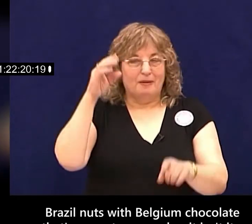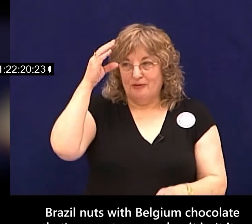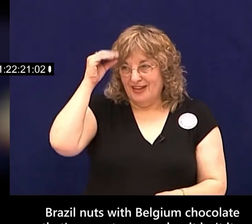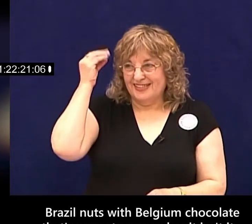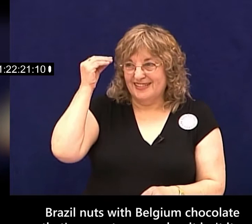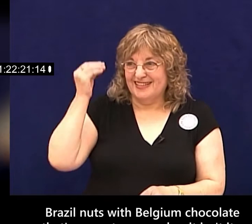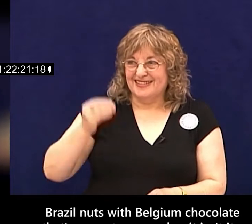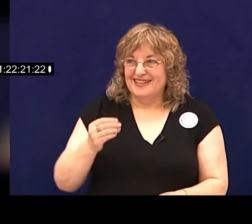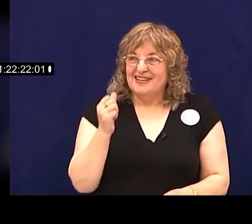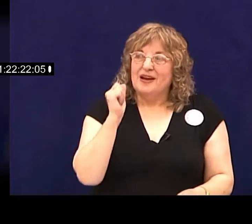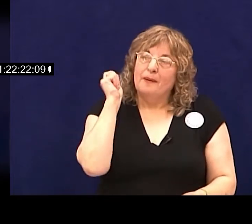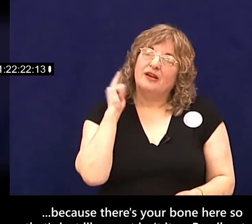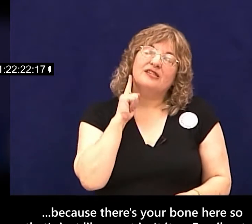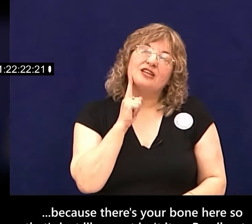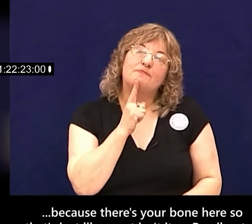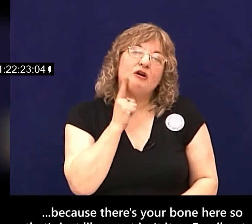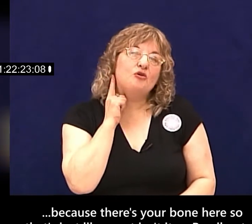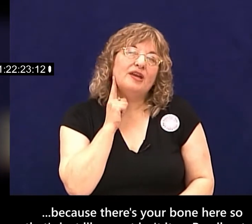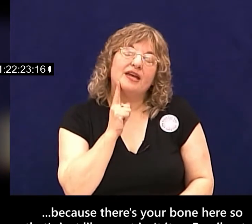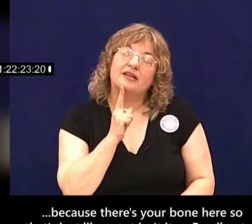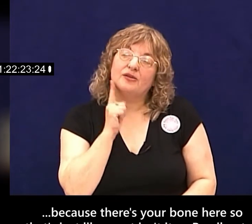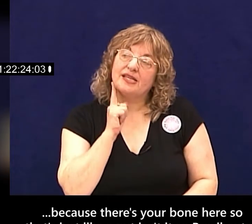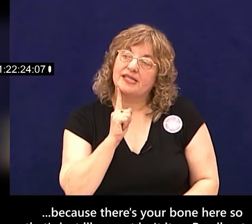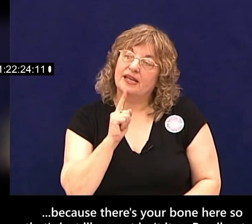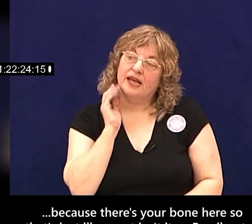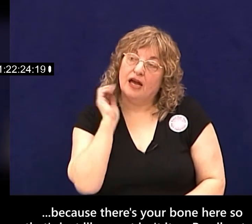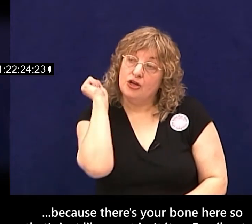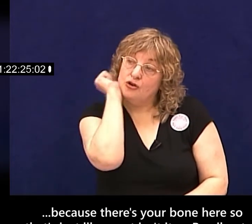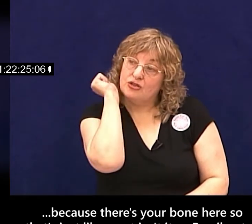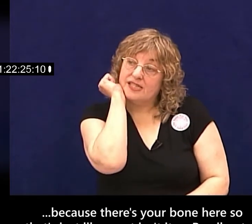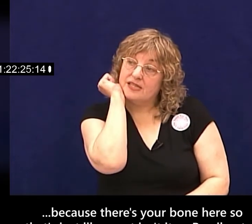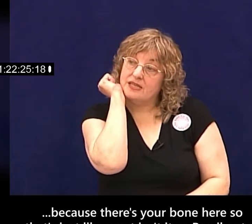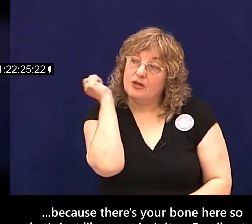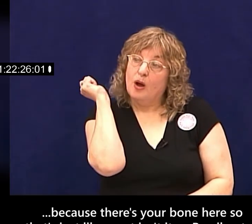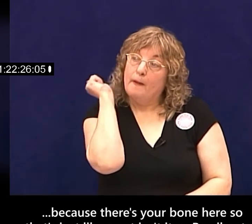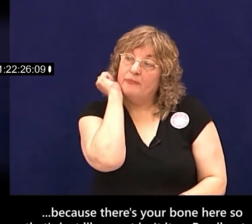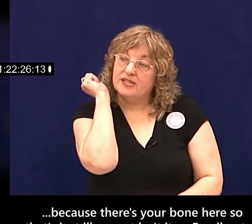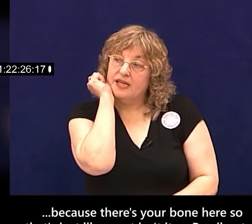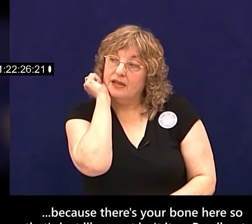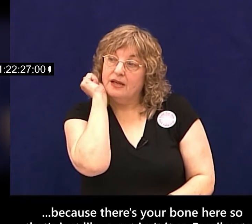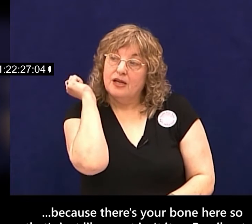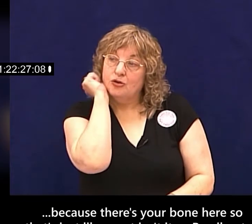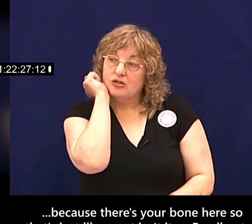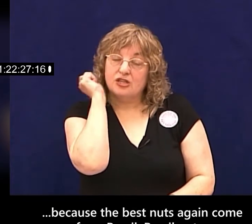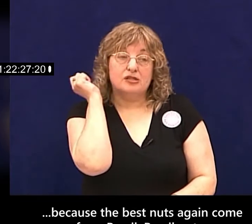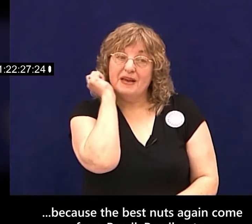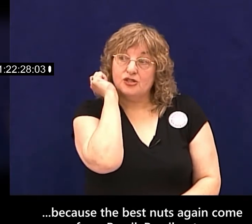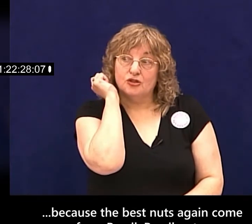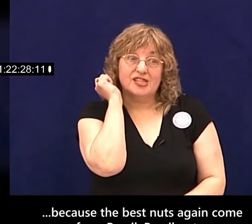remember it, isn't it? Because there's your bone here. So that's like a nut, isn't it? So Brazil nuts, because the best nuts, again,